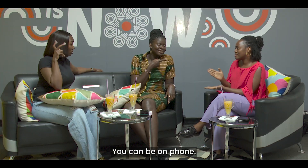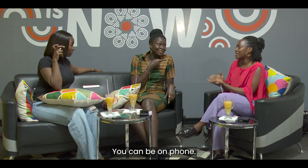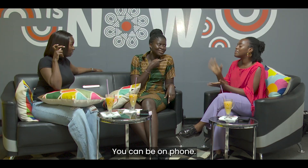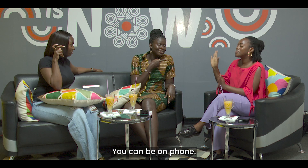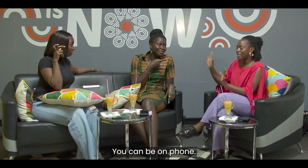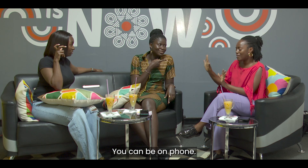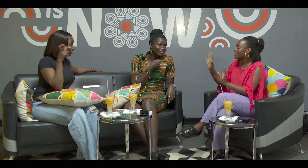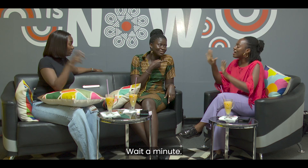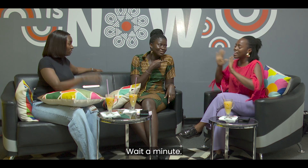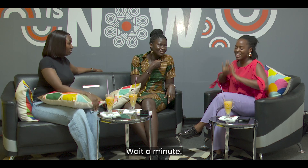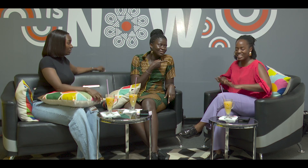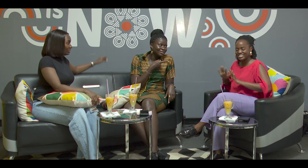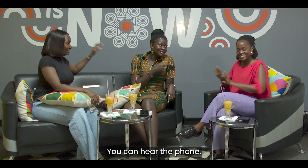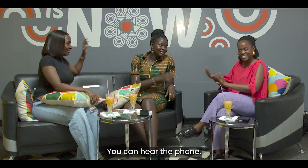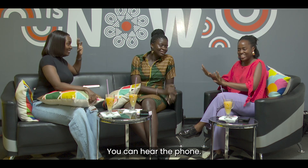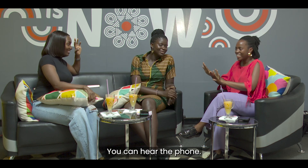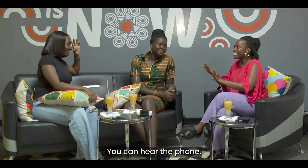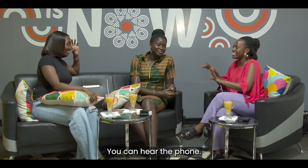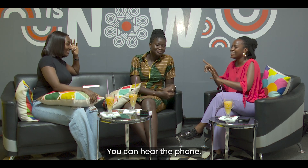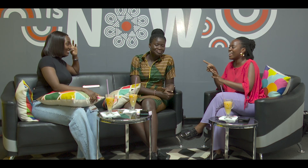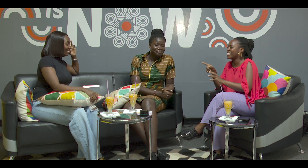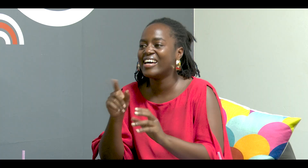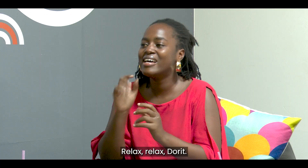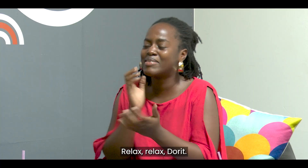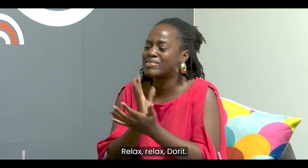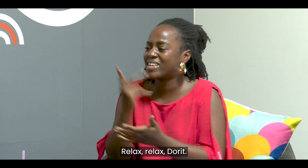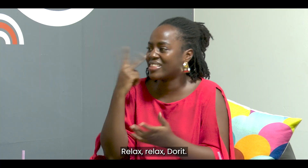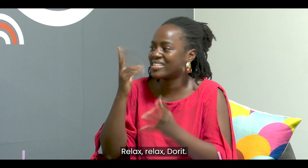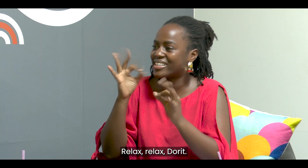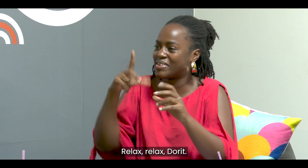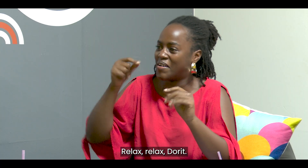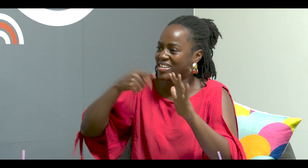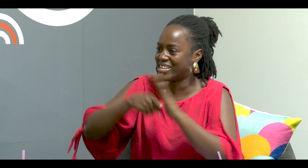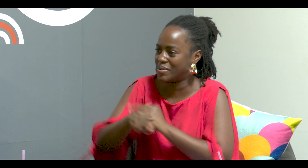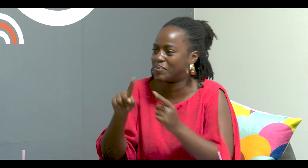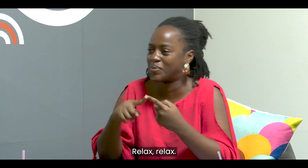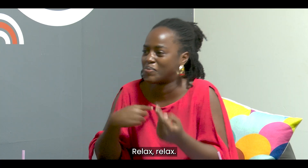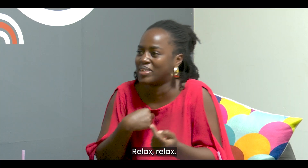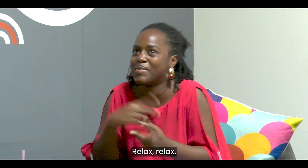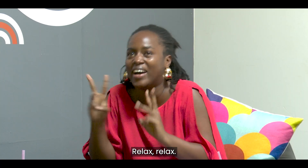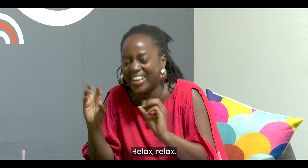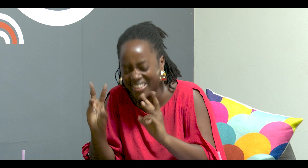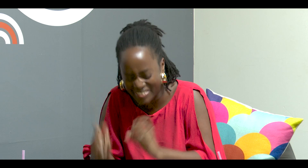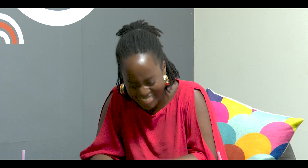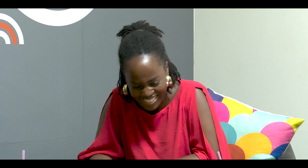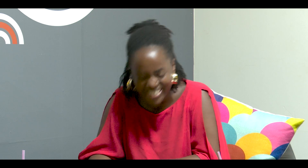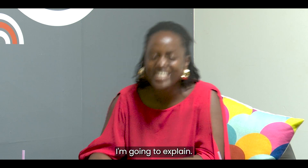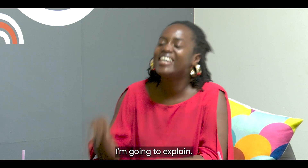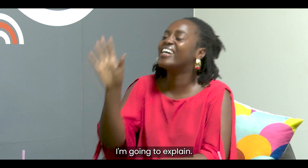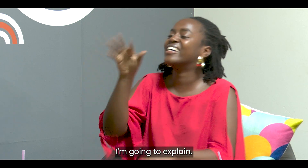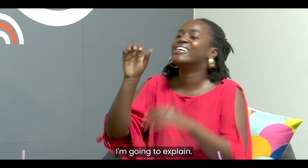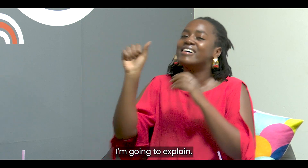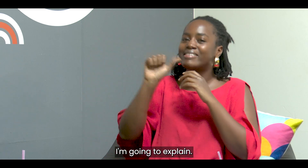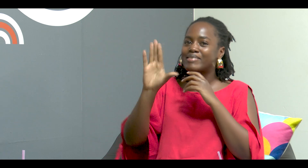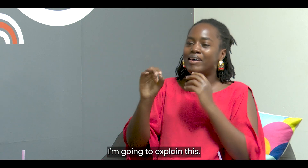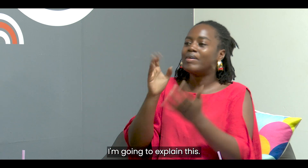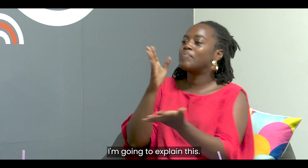on phone. Wait a minute. You can hear the phone. No, relax, Doric. Relax. Okay. I'm going to